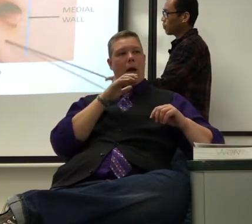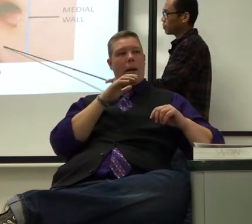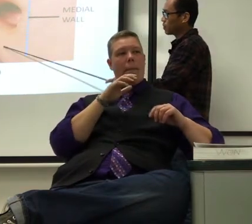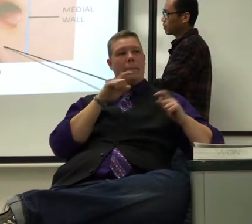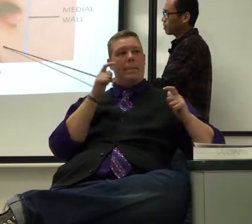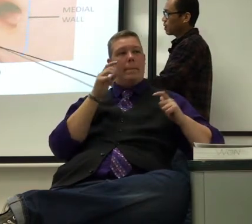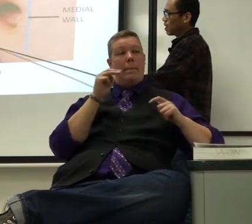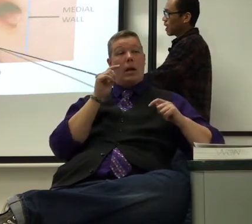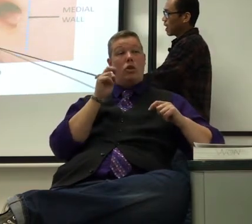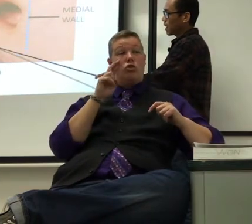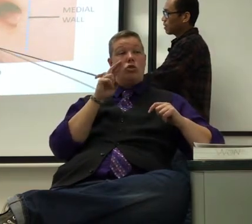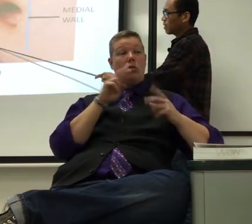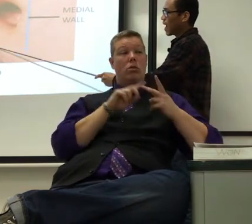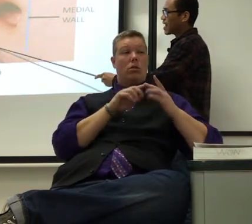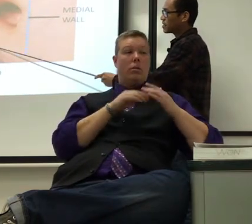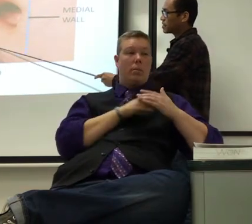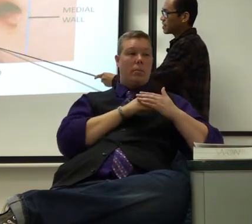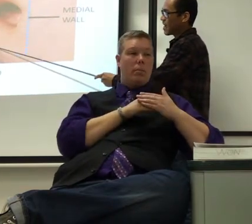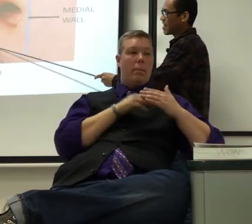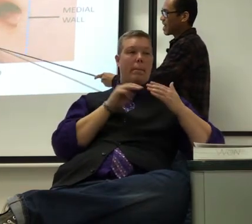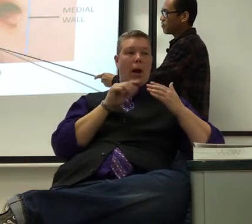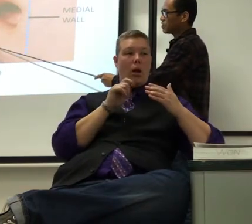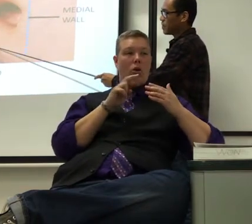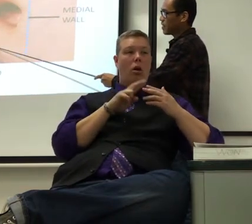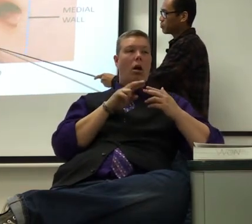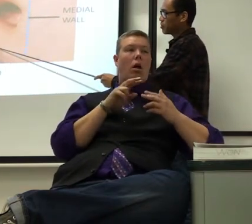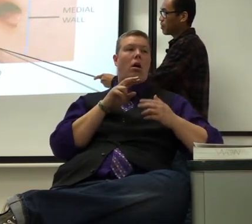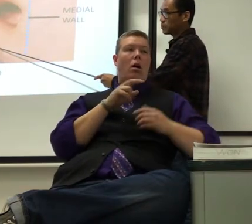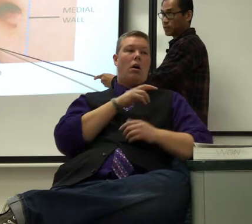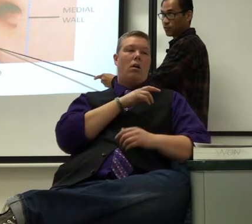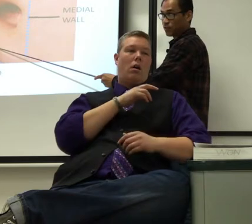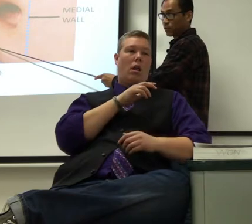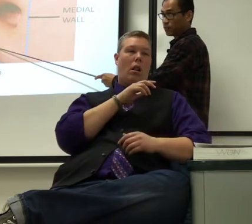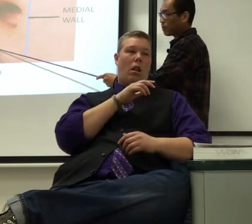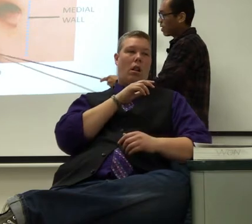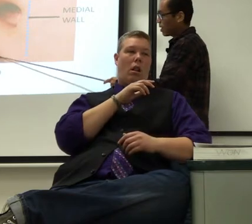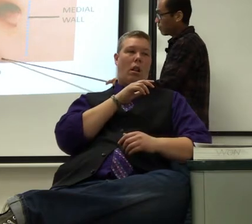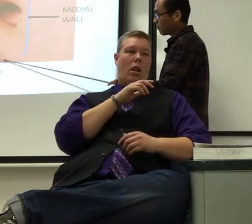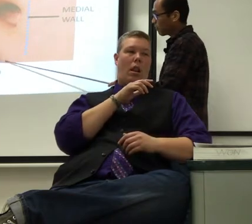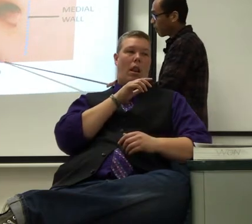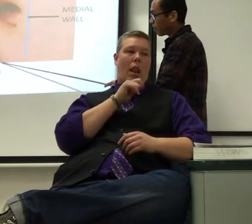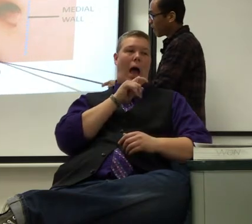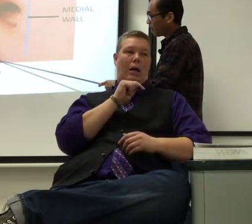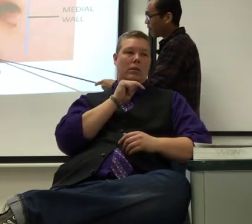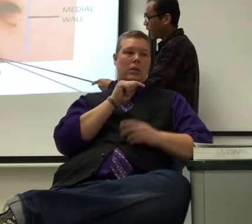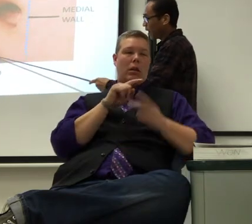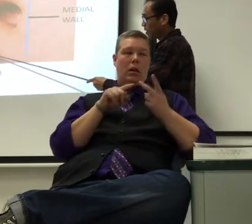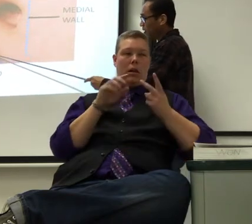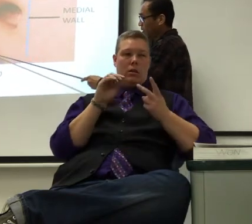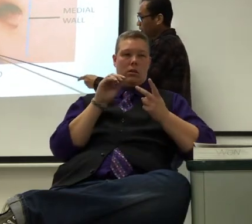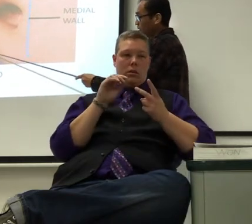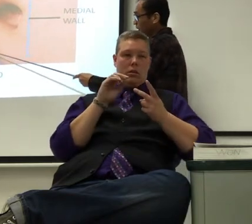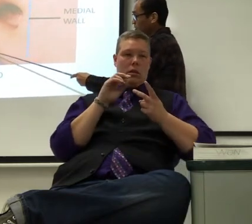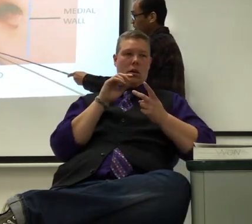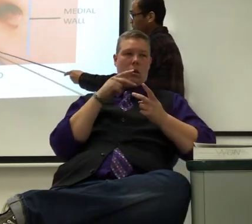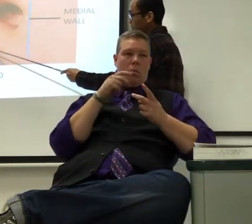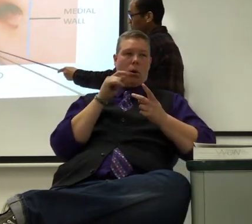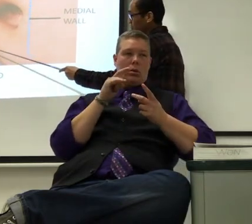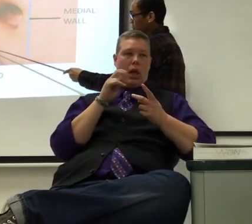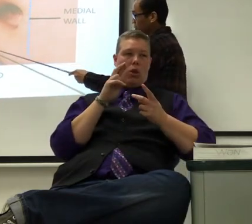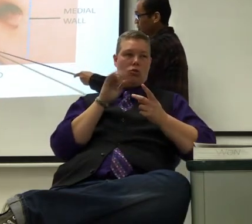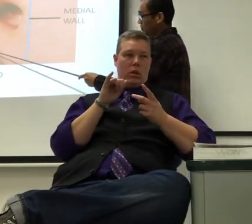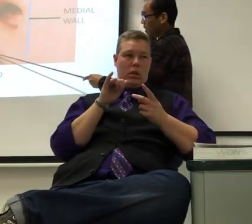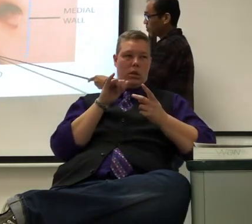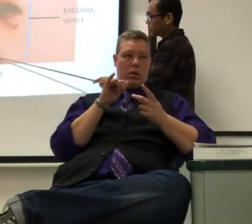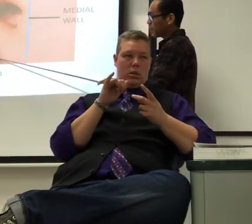anterior fold, lats and teres major in the posterior fold. And if you follow that line, that's the